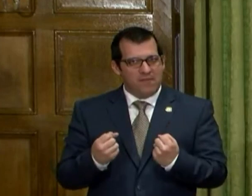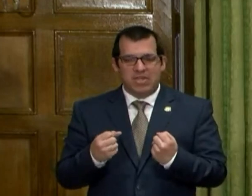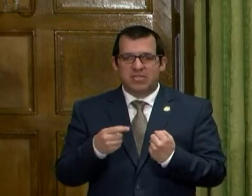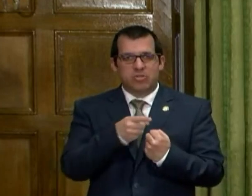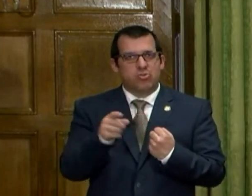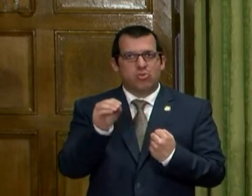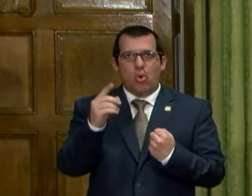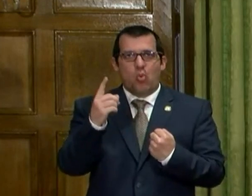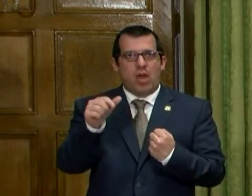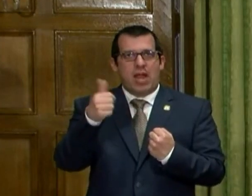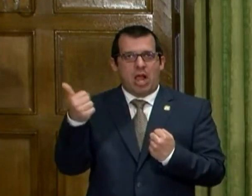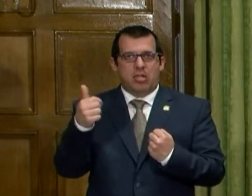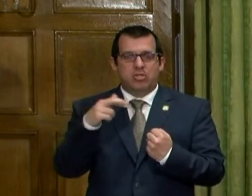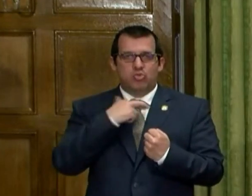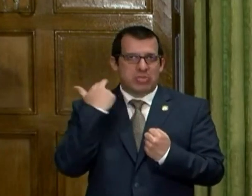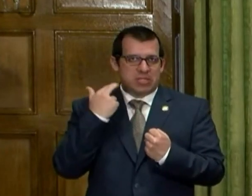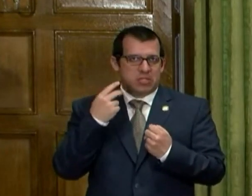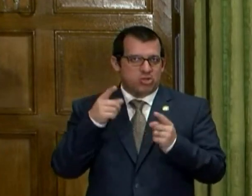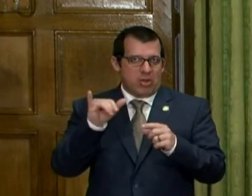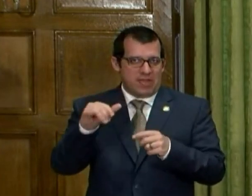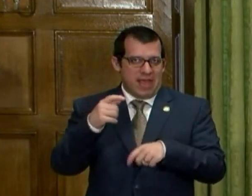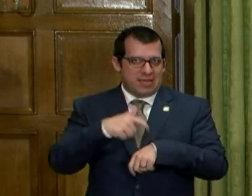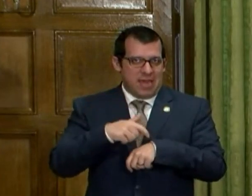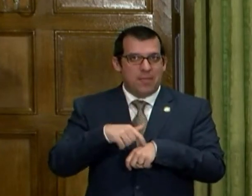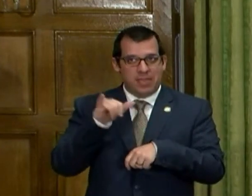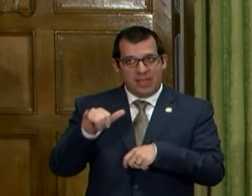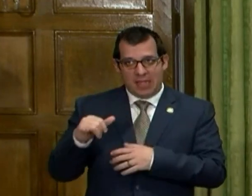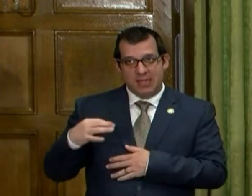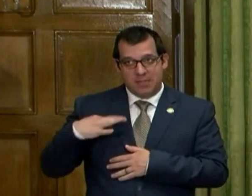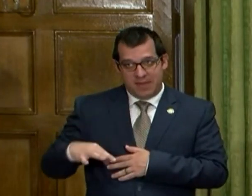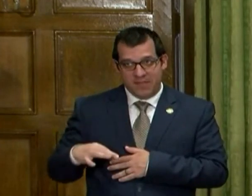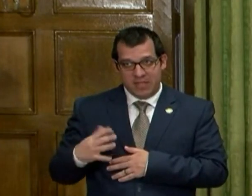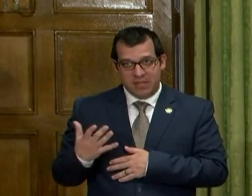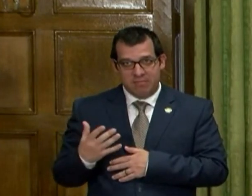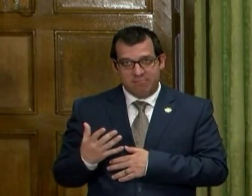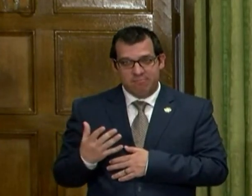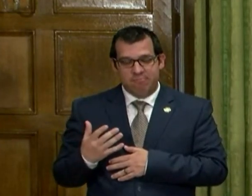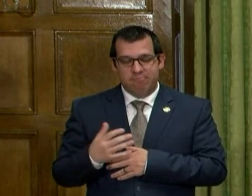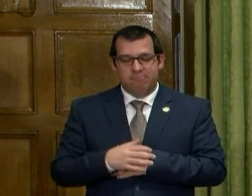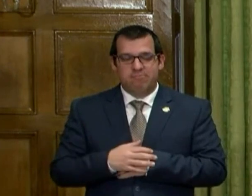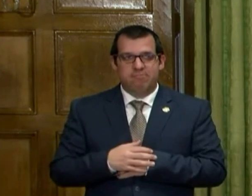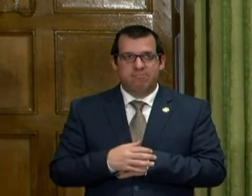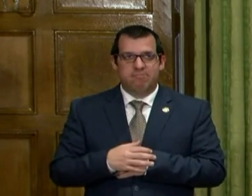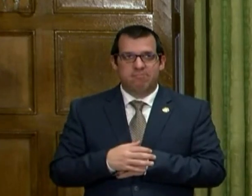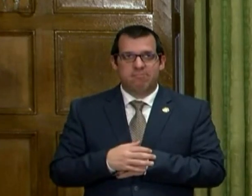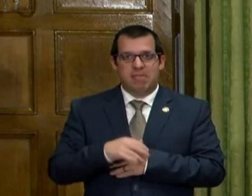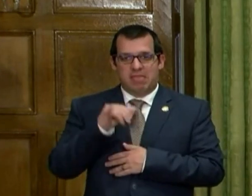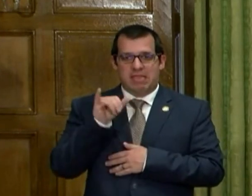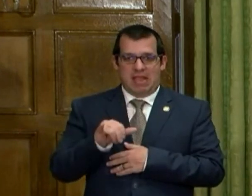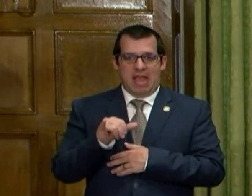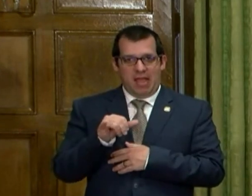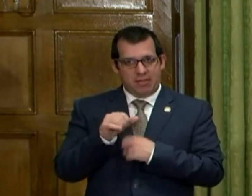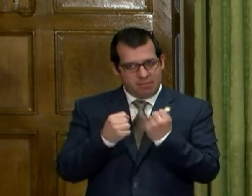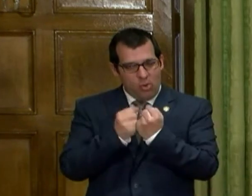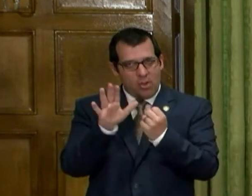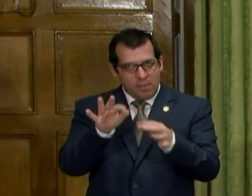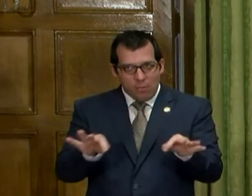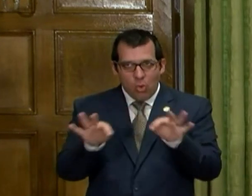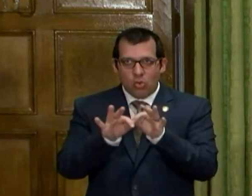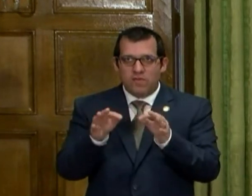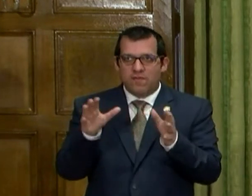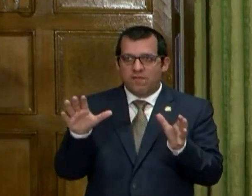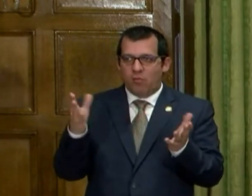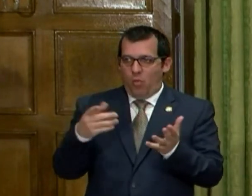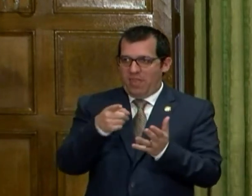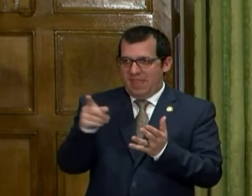not at risk during that time, and that is the benefit from it. And so it just reinforces the importance of what they